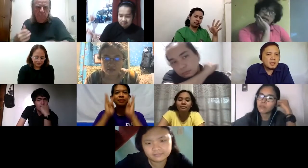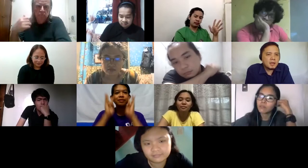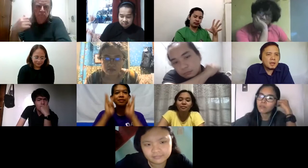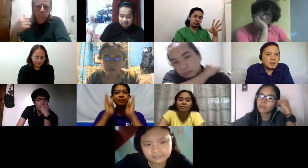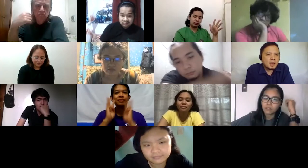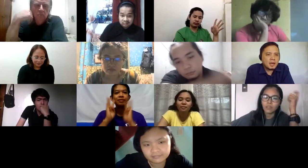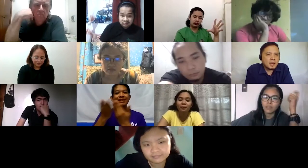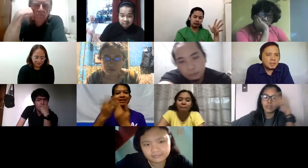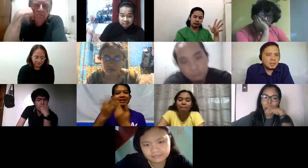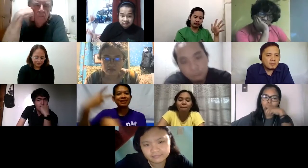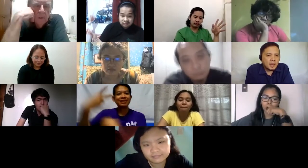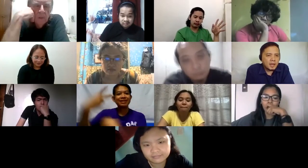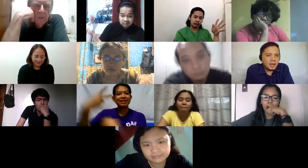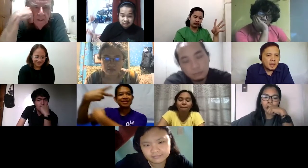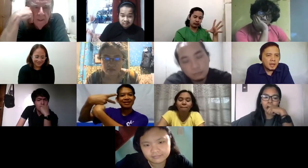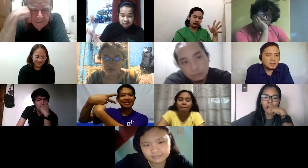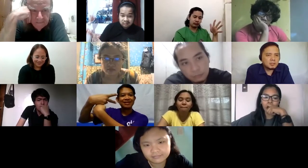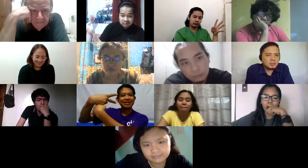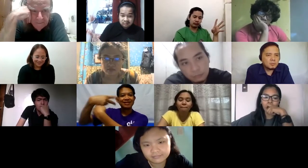I believe that Dr. Woody